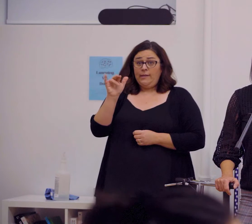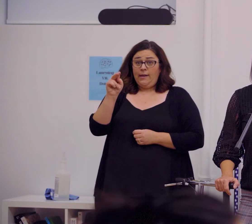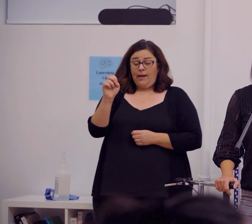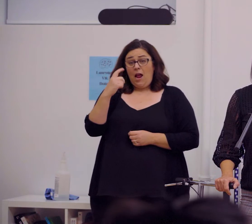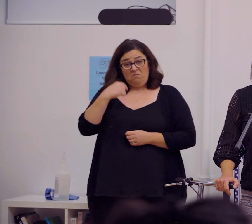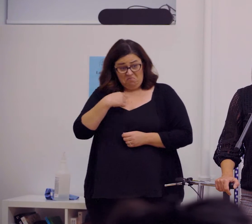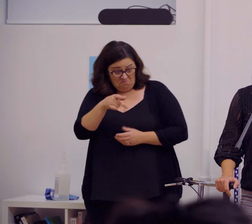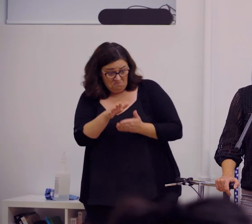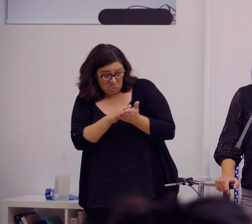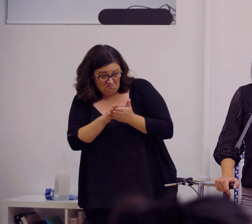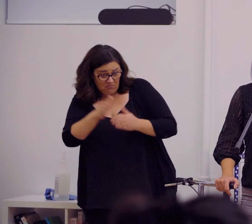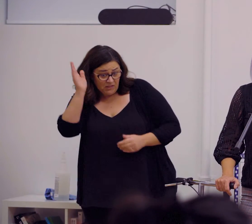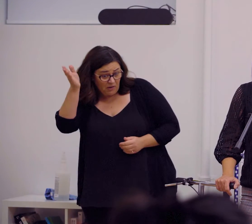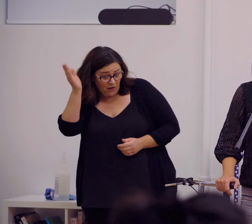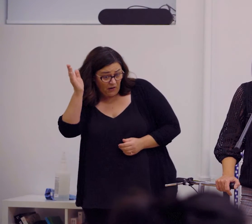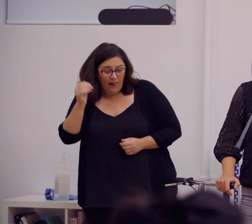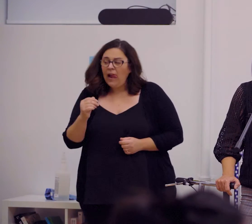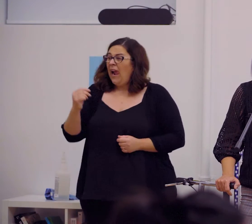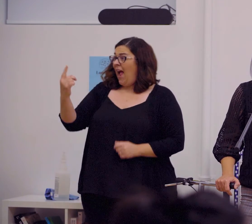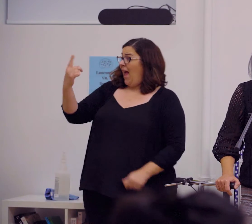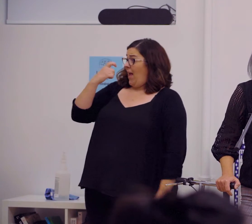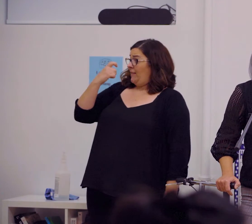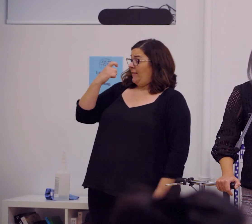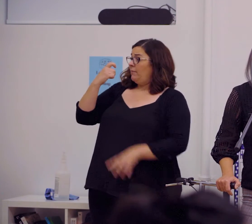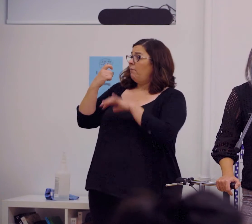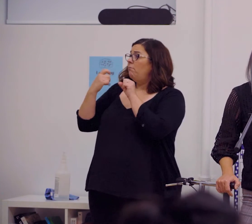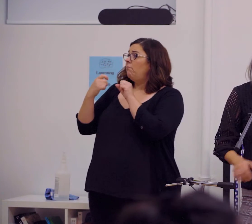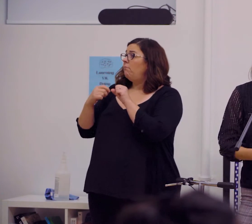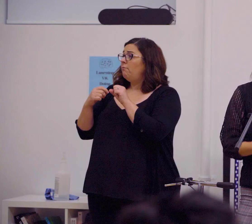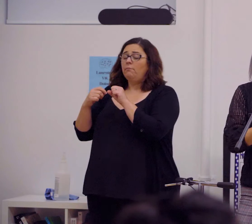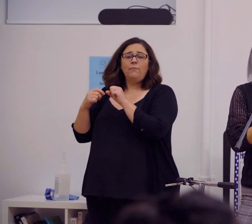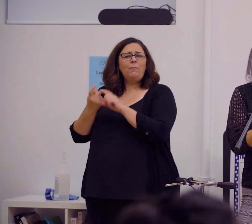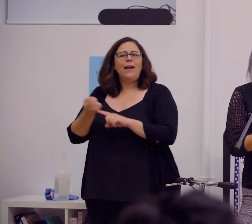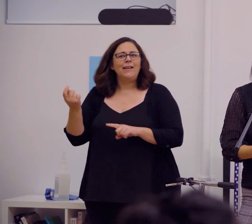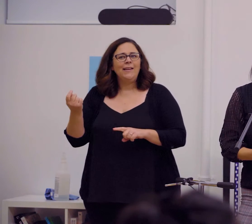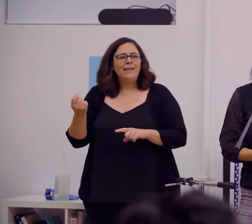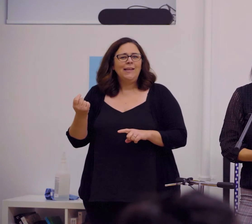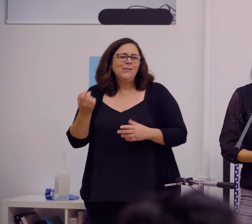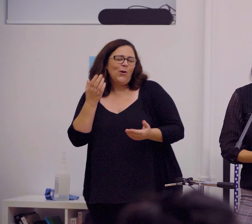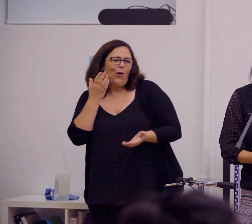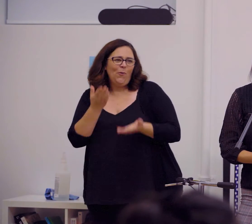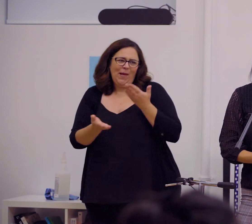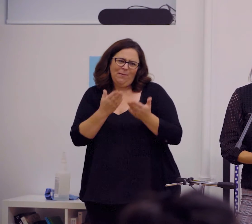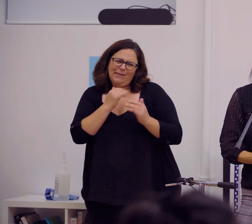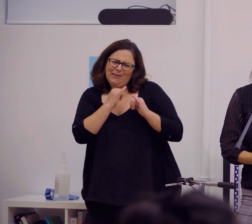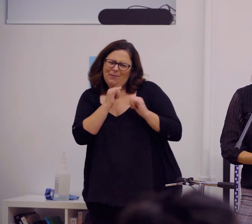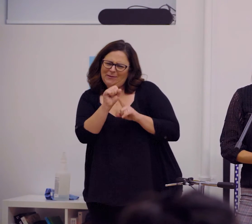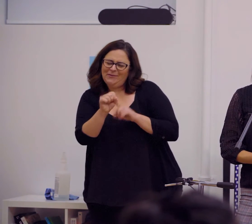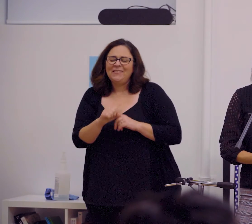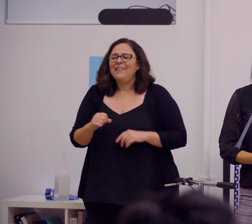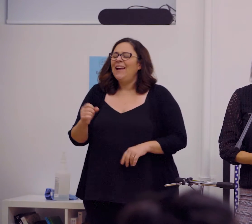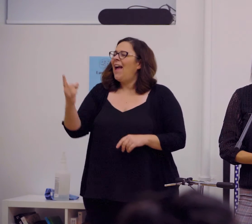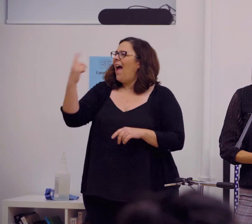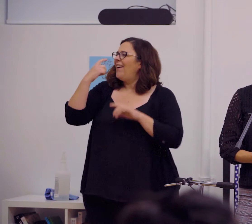one of Creative Morning speakers. And when Christine asks, I just say yes. Some of you may be in a similar situation. It